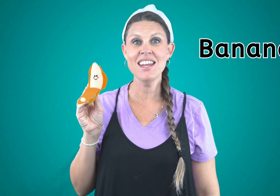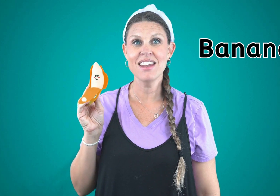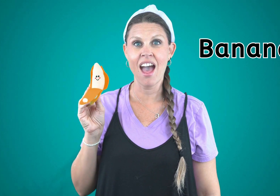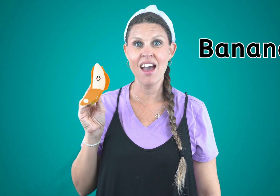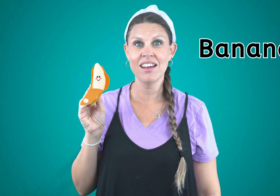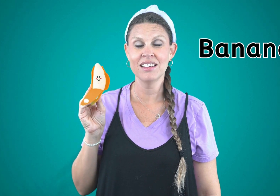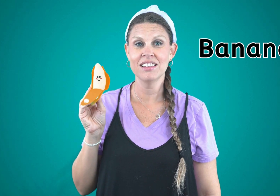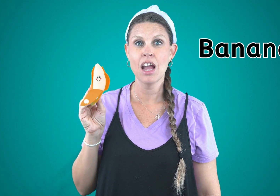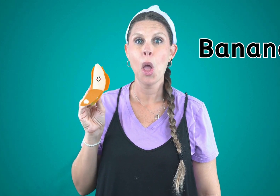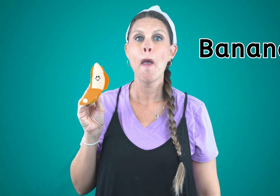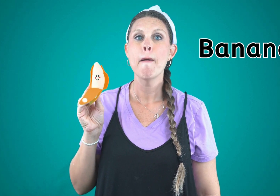Banana.